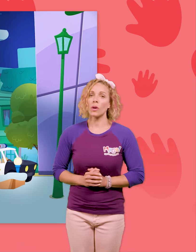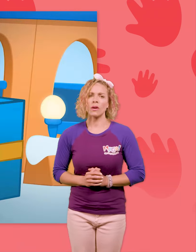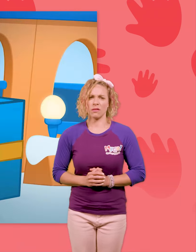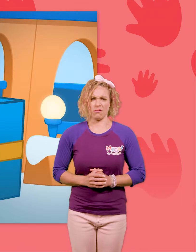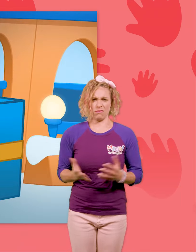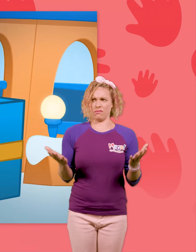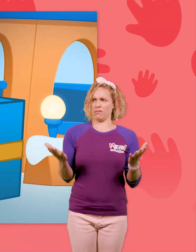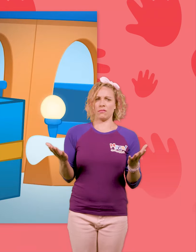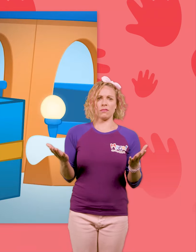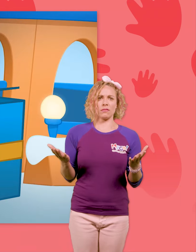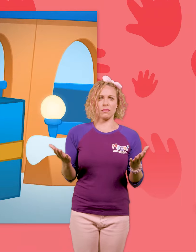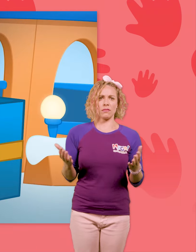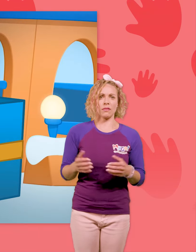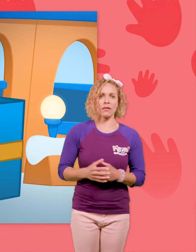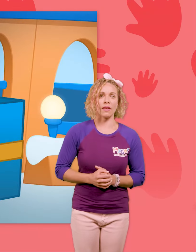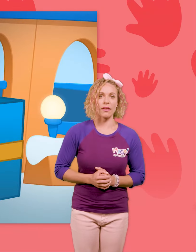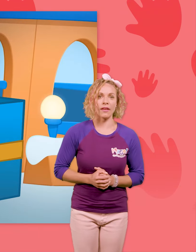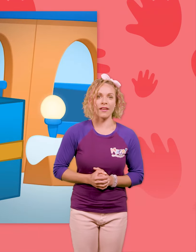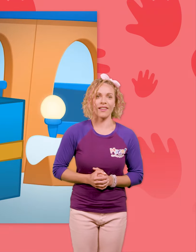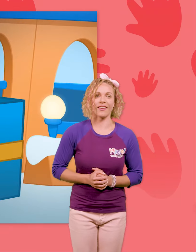Huh?